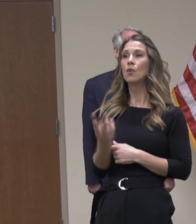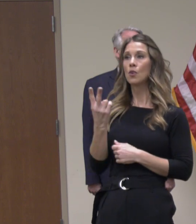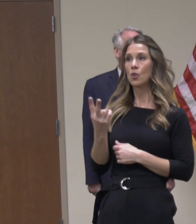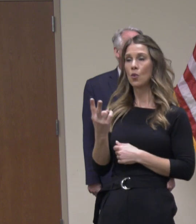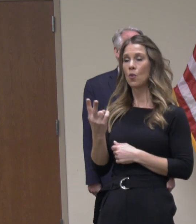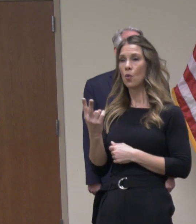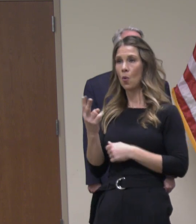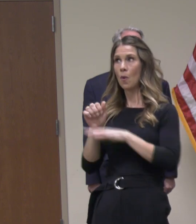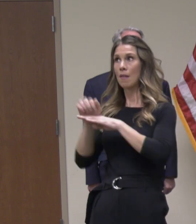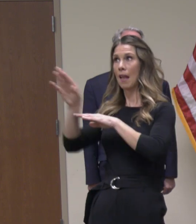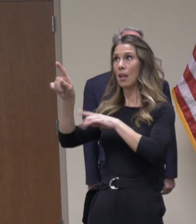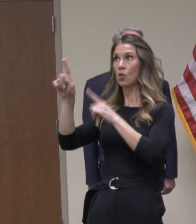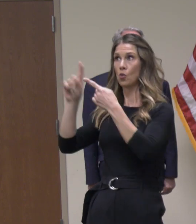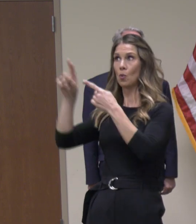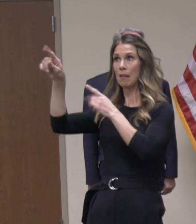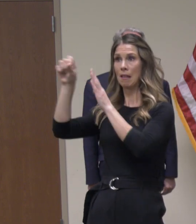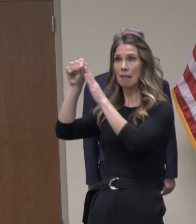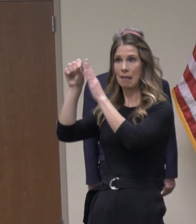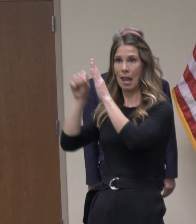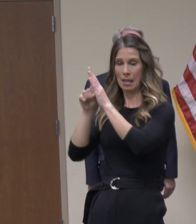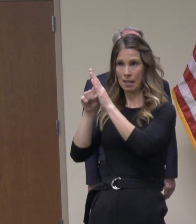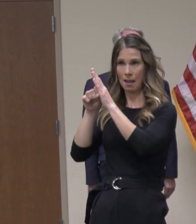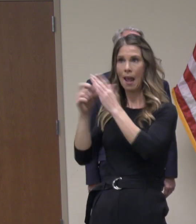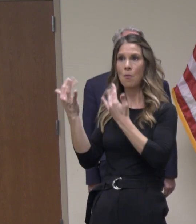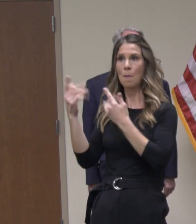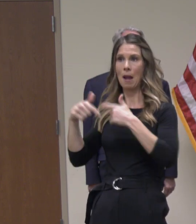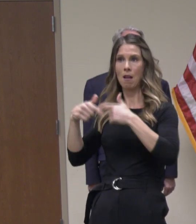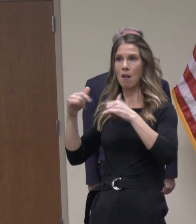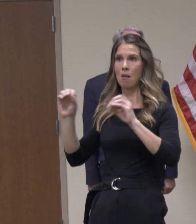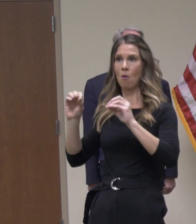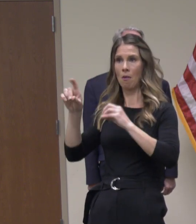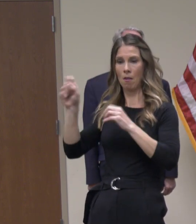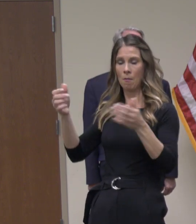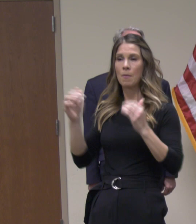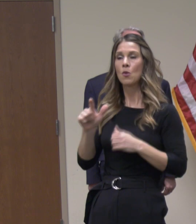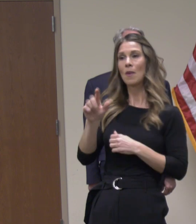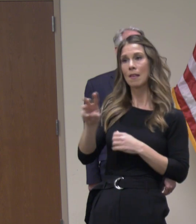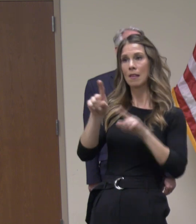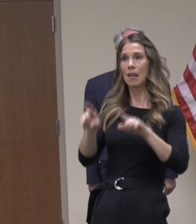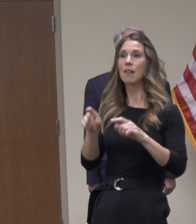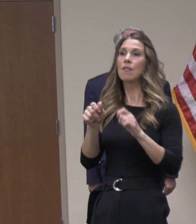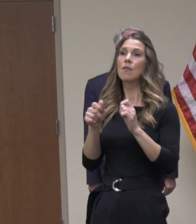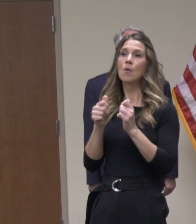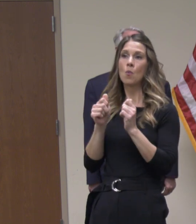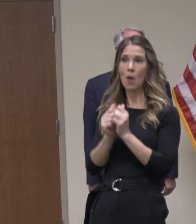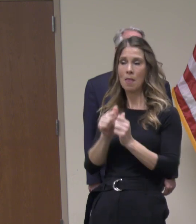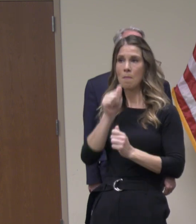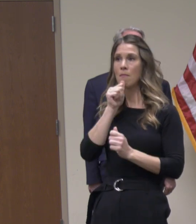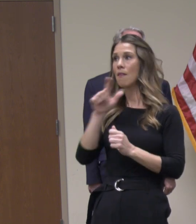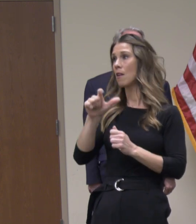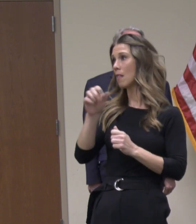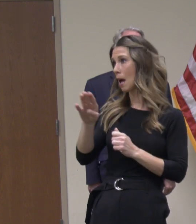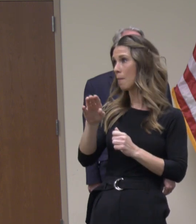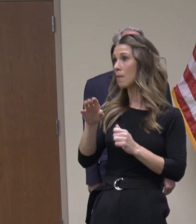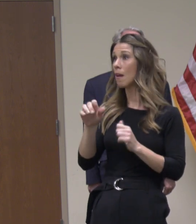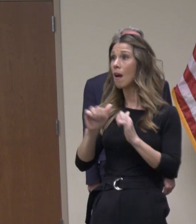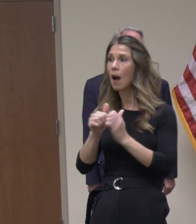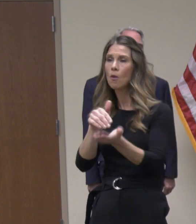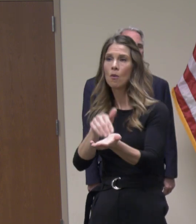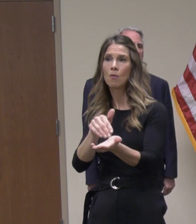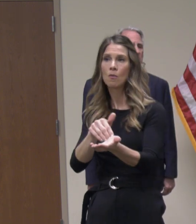public health to the state and are pending. 26 tests have gone through private labs from physician offices. There are a handful of tests pending